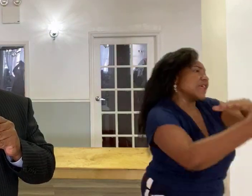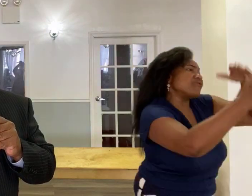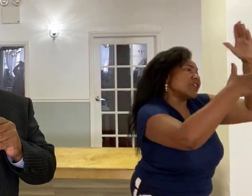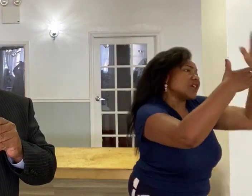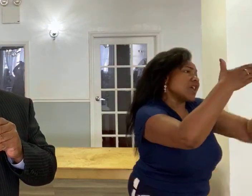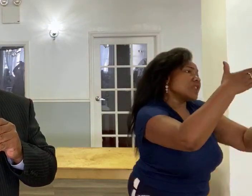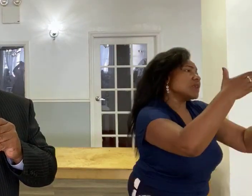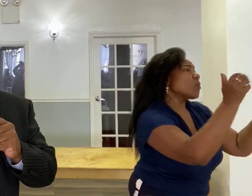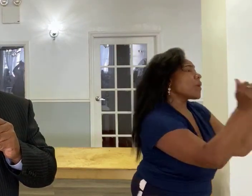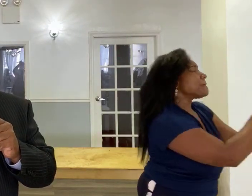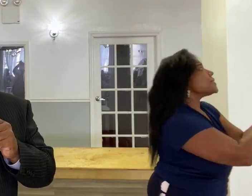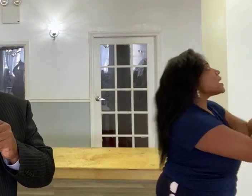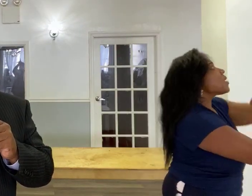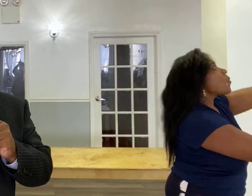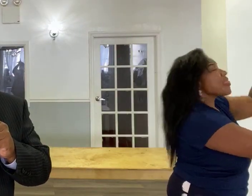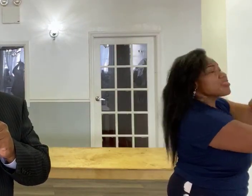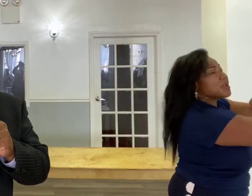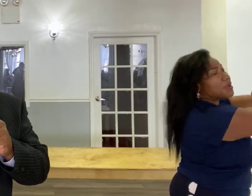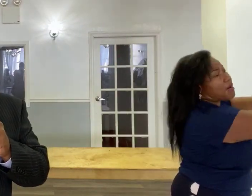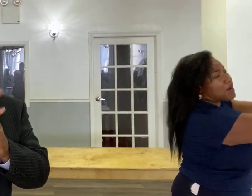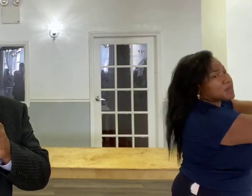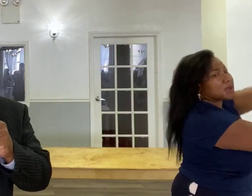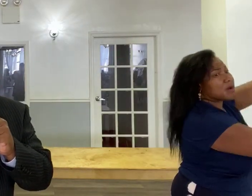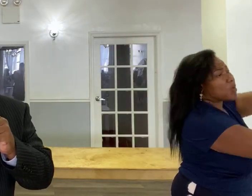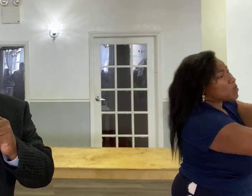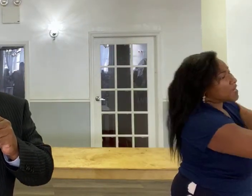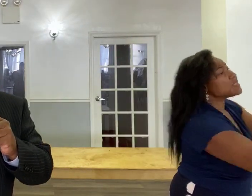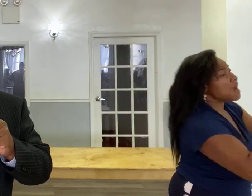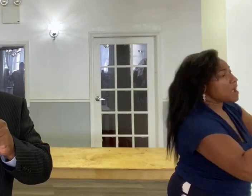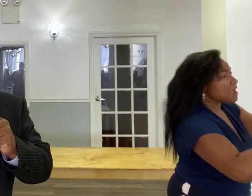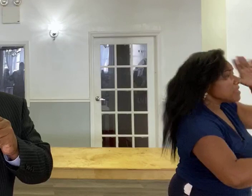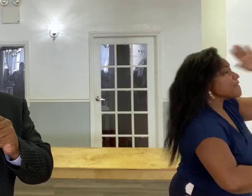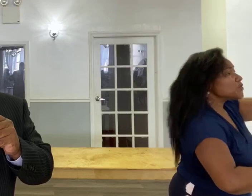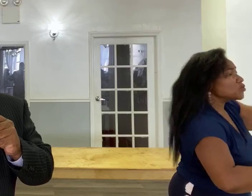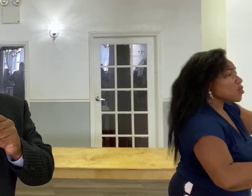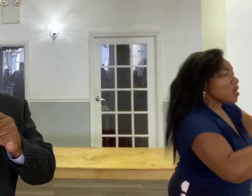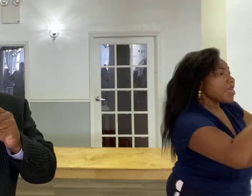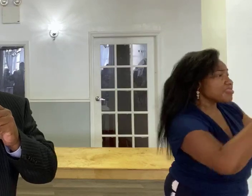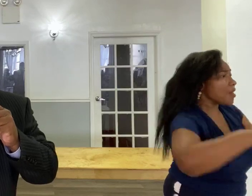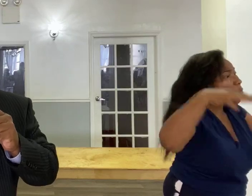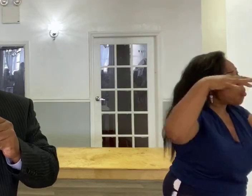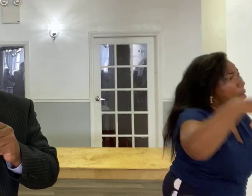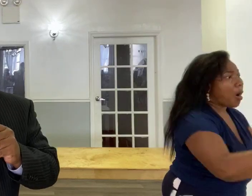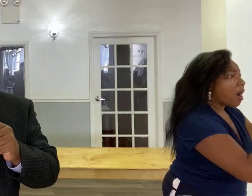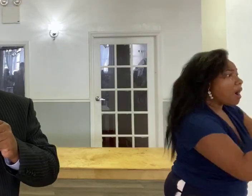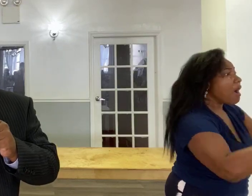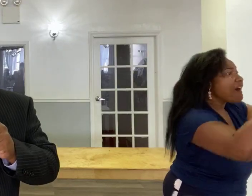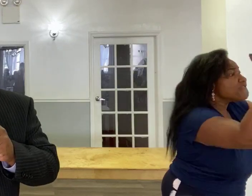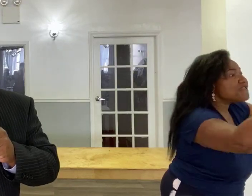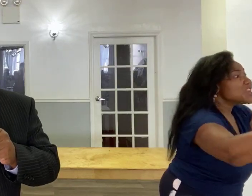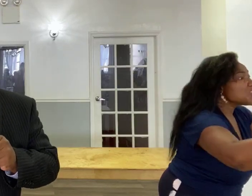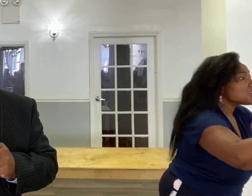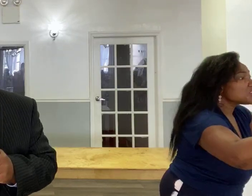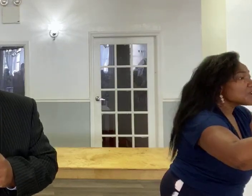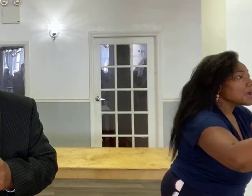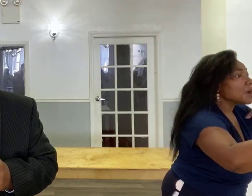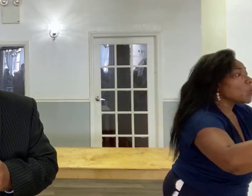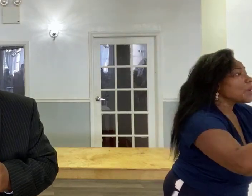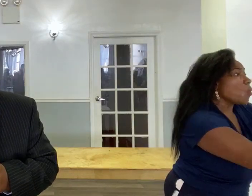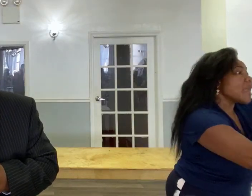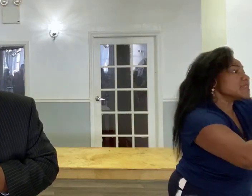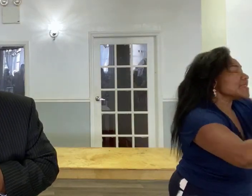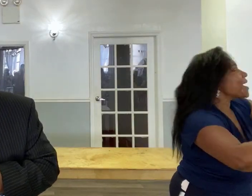Lord and Savior, Jesus Christ, in heaven. The battle is won. The war is won. The battle rages on